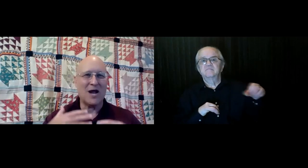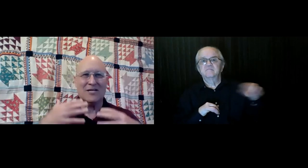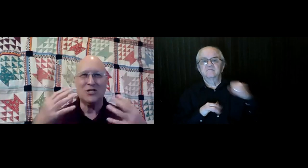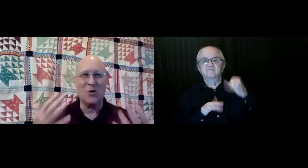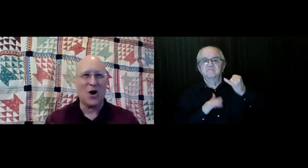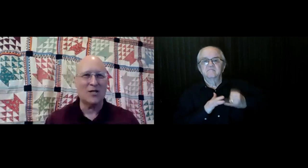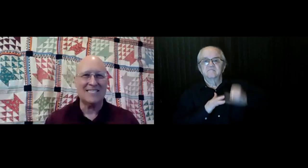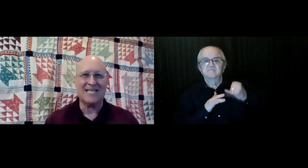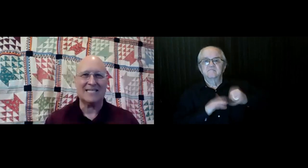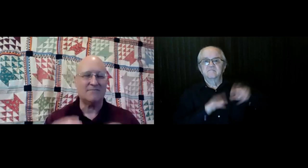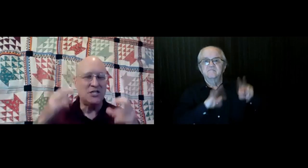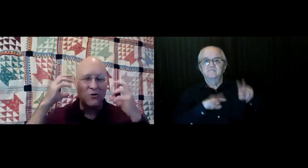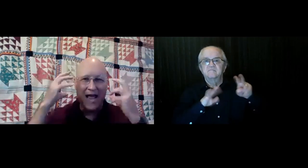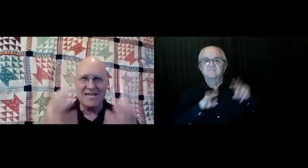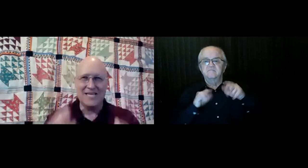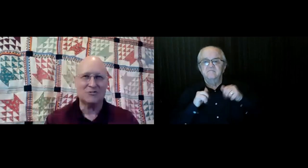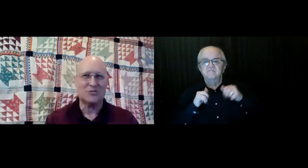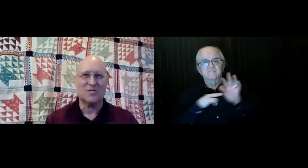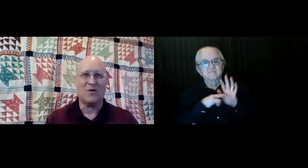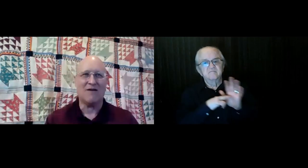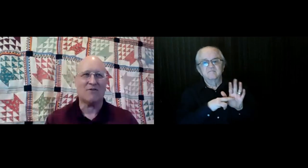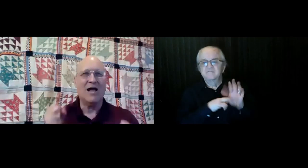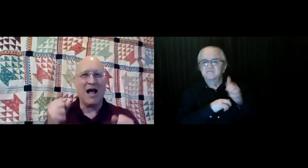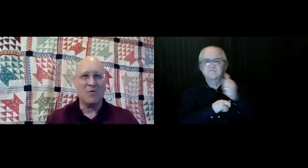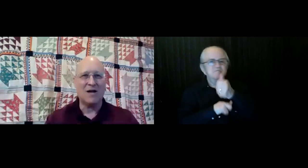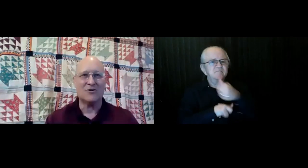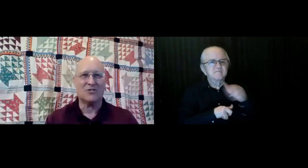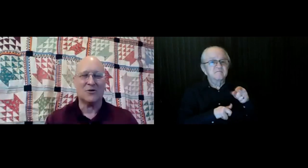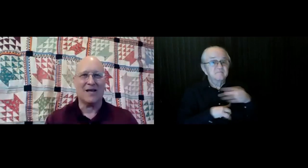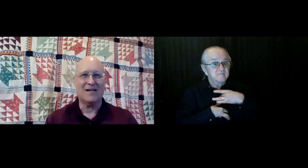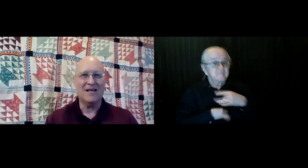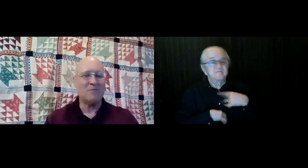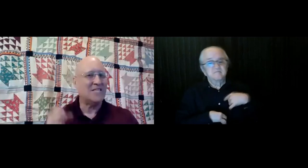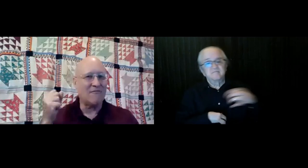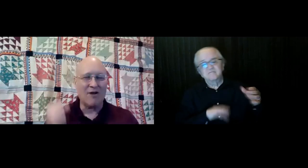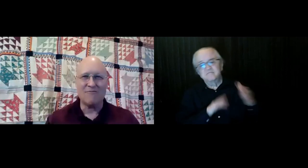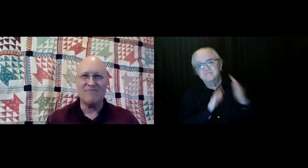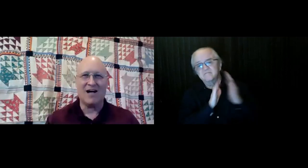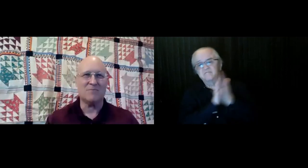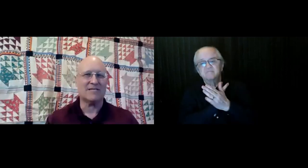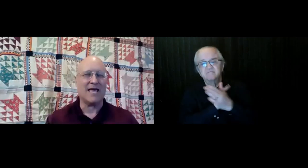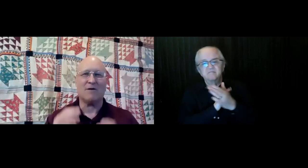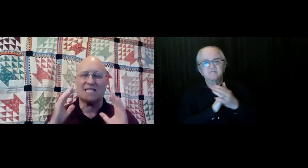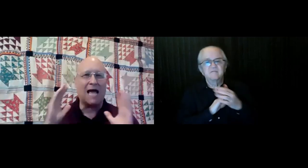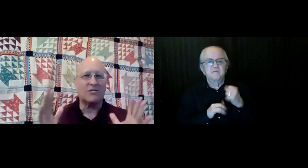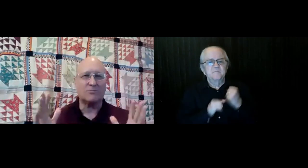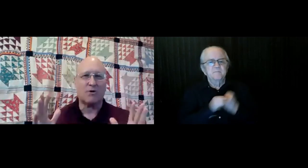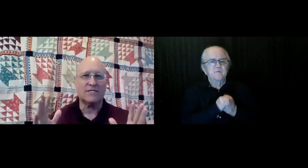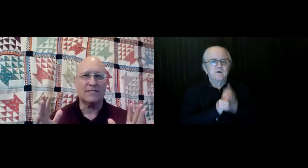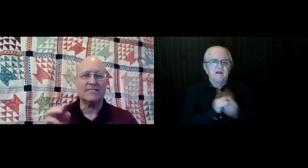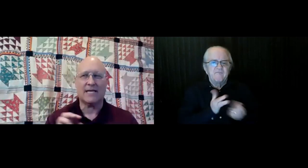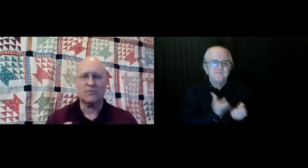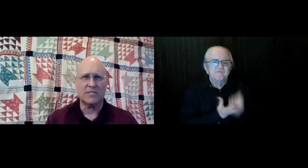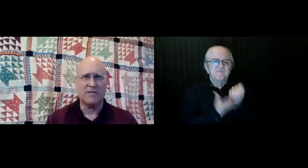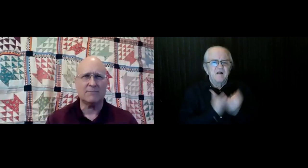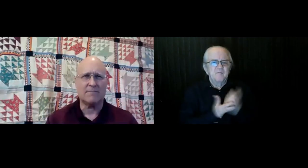was trying to show her all these things. If she showed any interest whatsoever, I wanted her to do it. I was there for every volleyball game. I was the loudest person